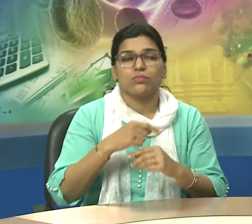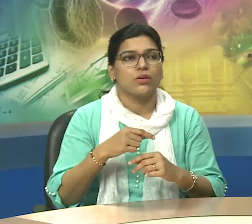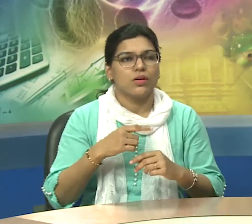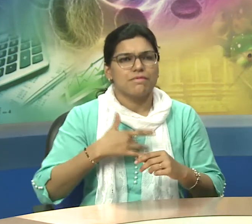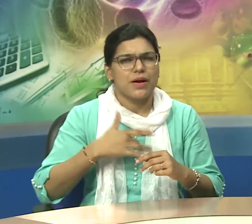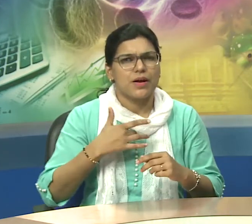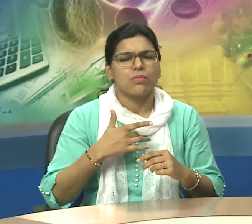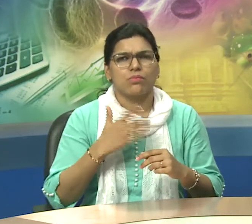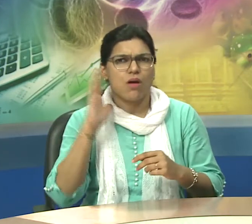He